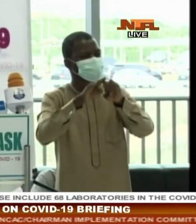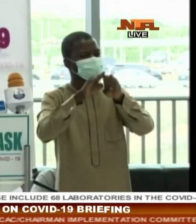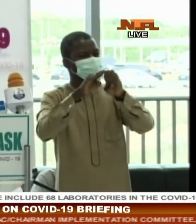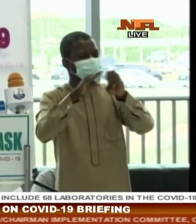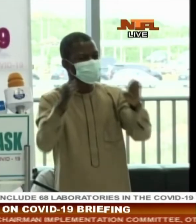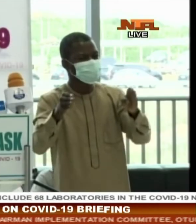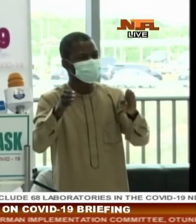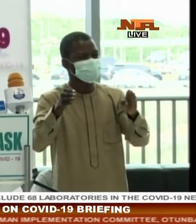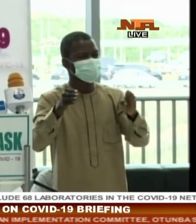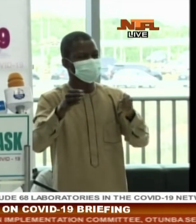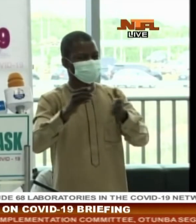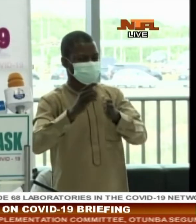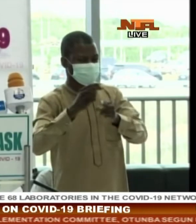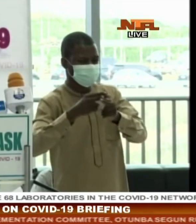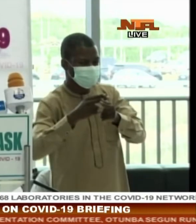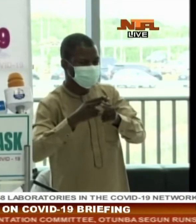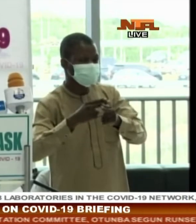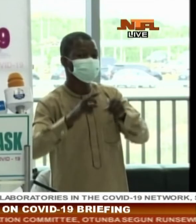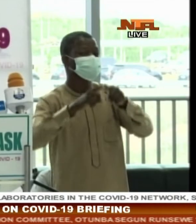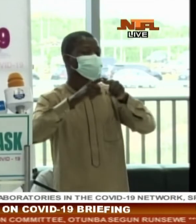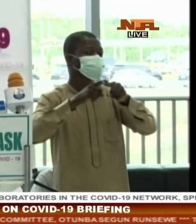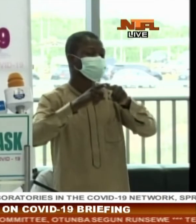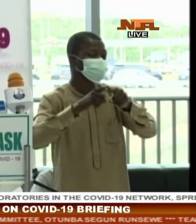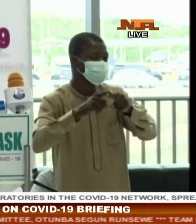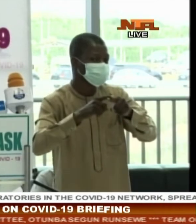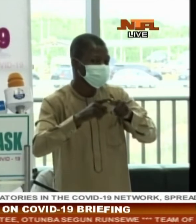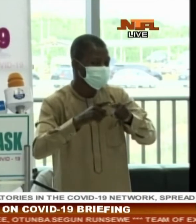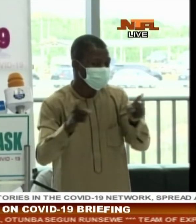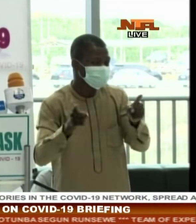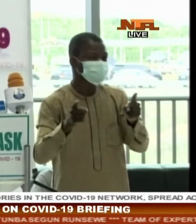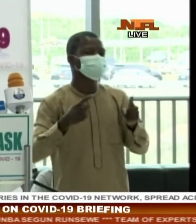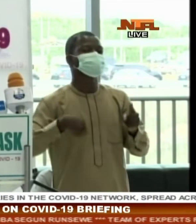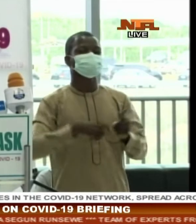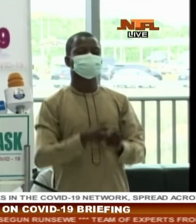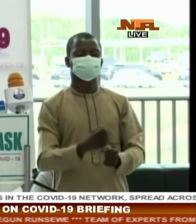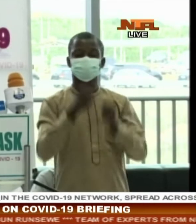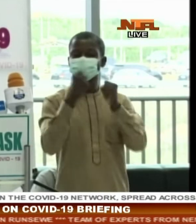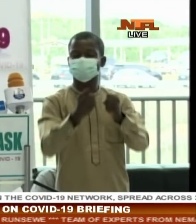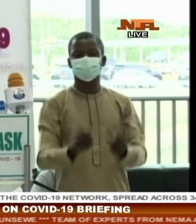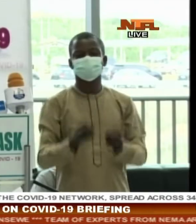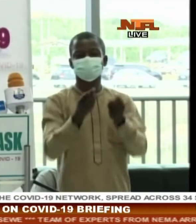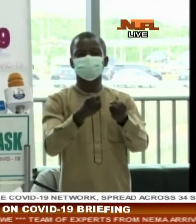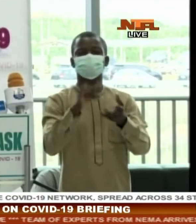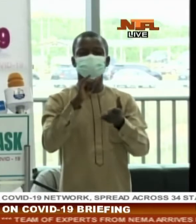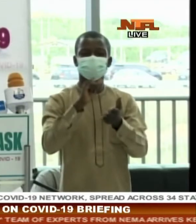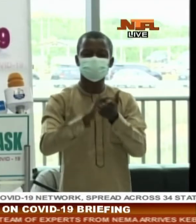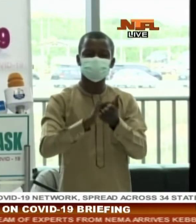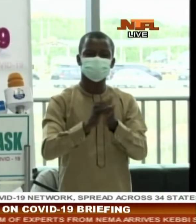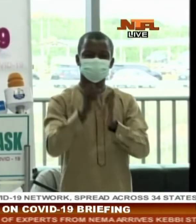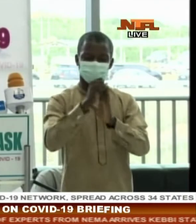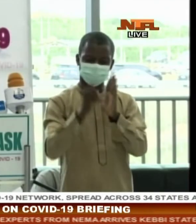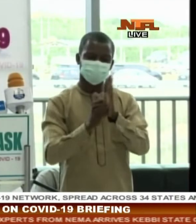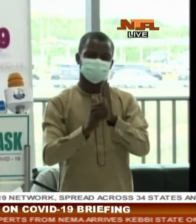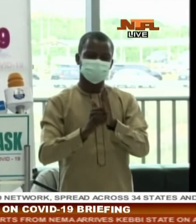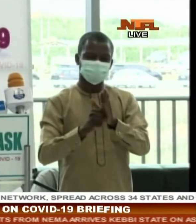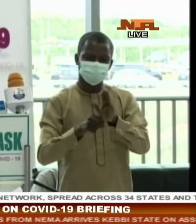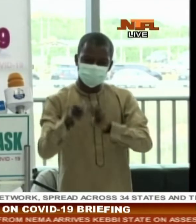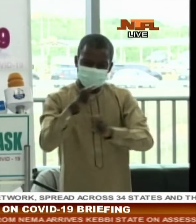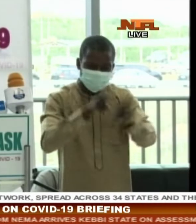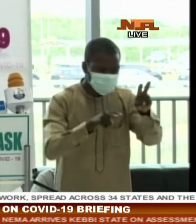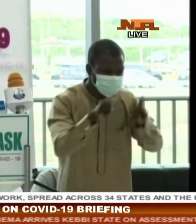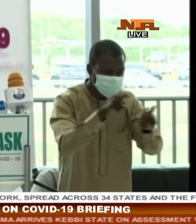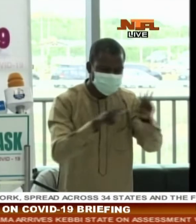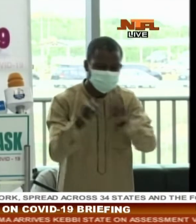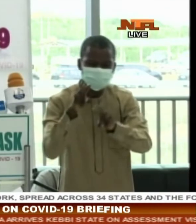phase. However, we strongly recommend that states conduct risk assessment to